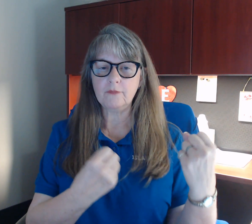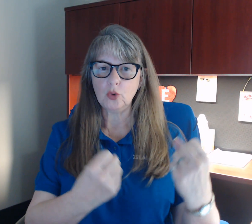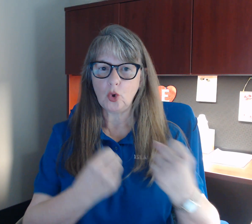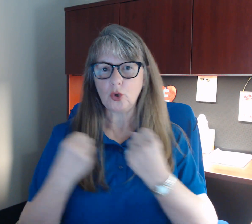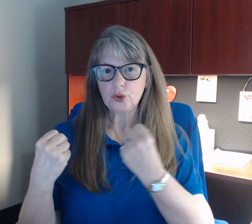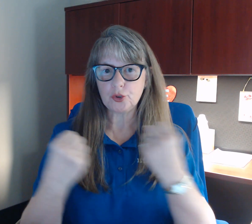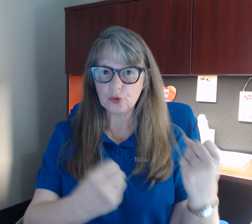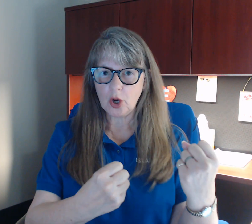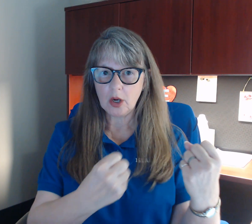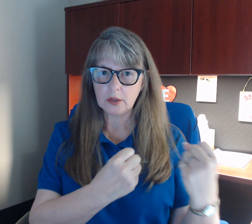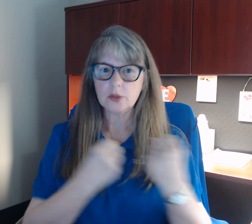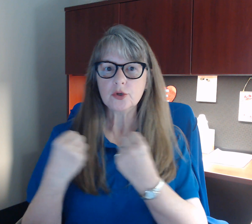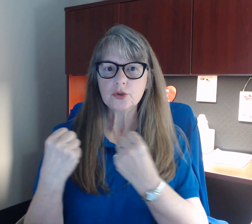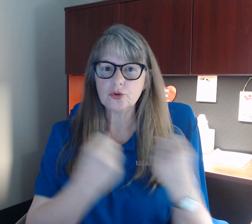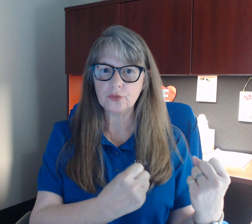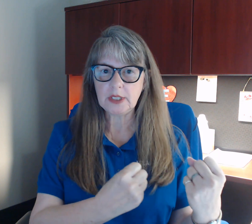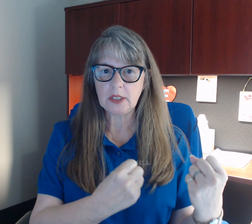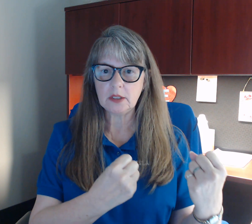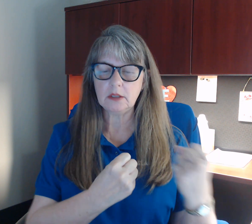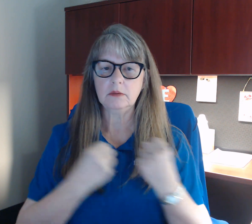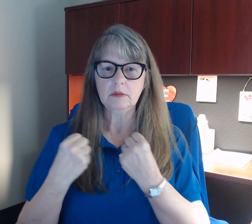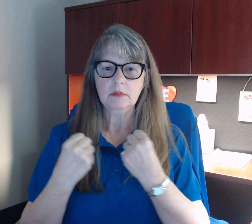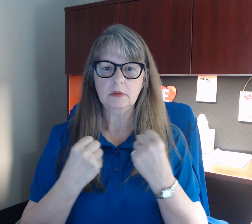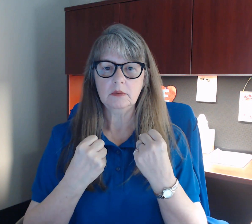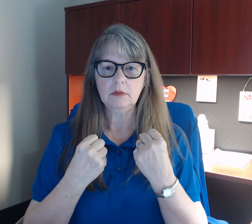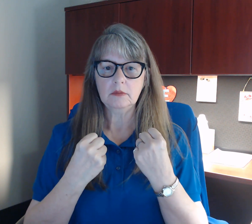powerful or strong, strength.